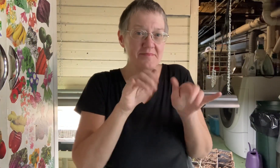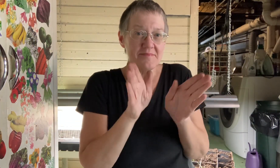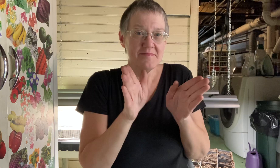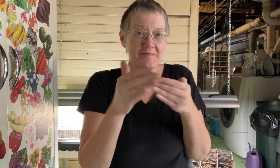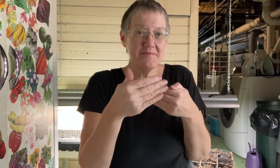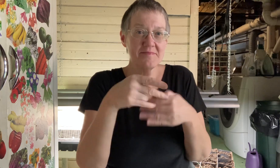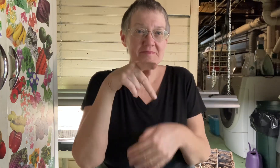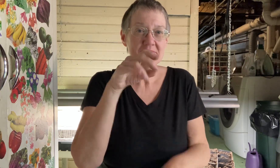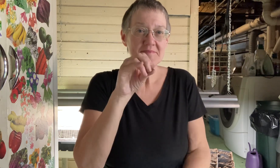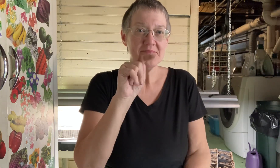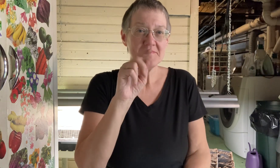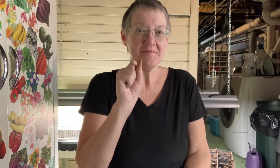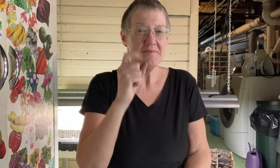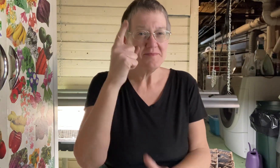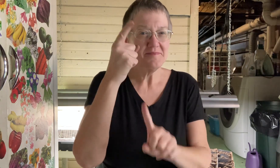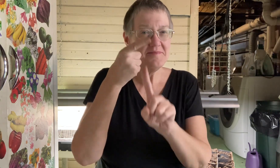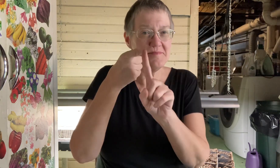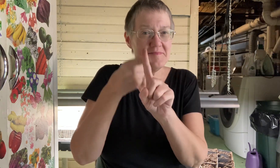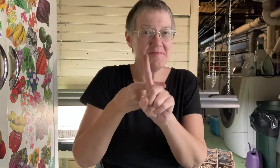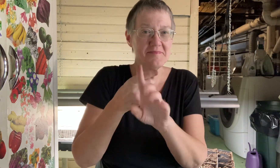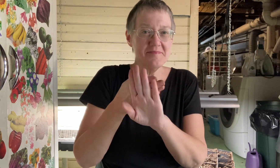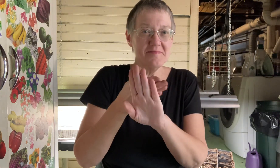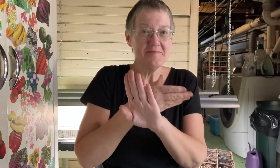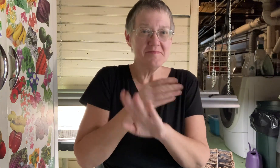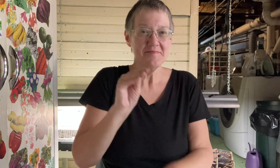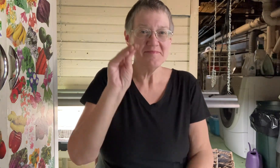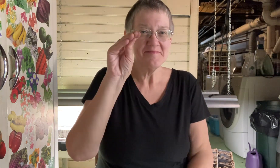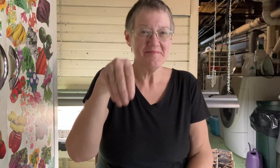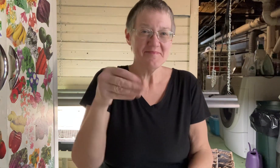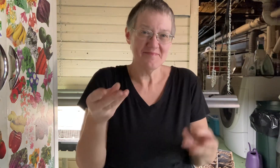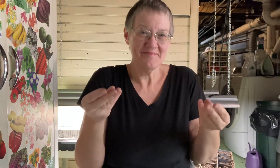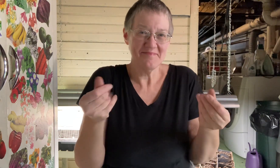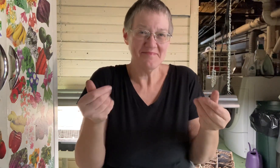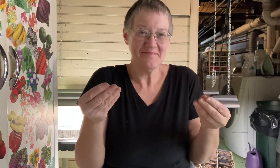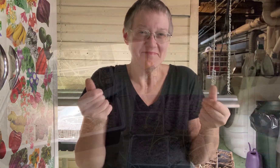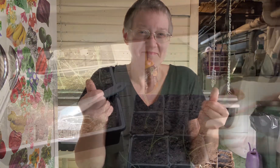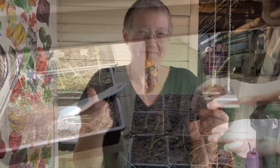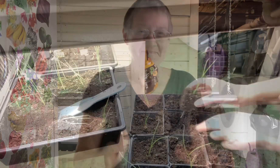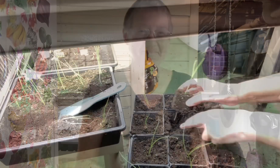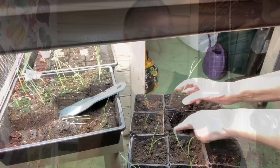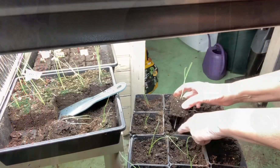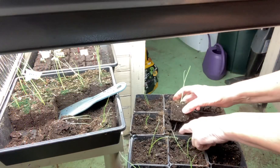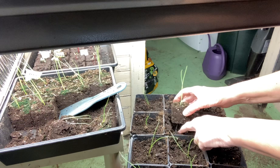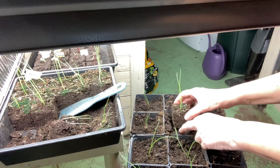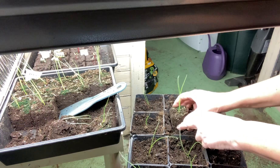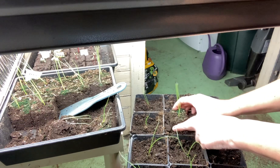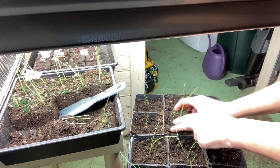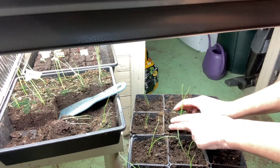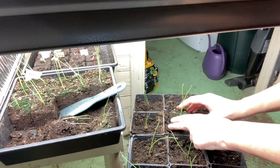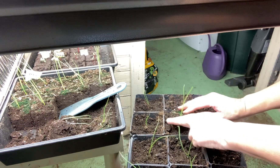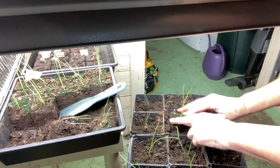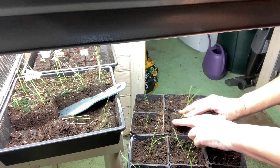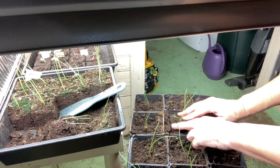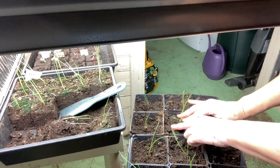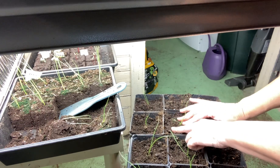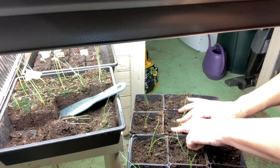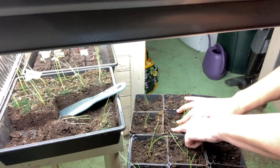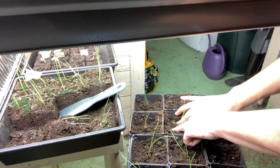here. Now the onions are going to stay in these pots 1 month before putting them out into